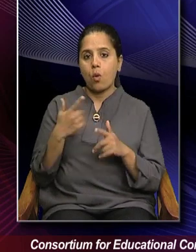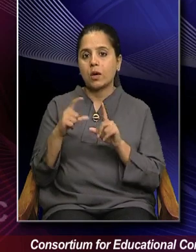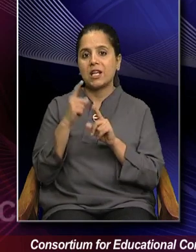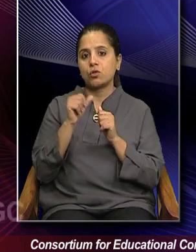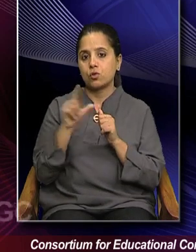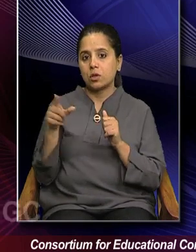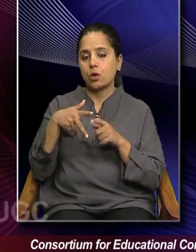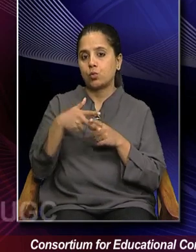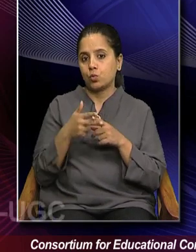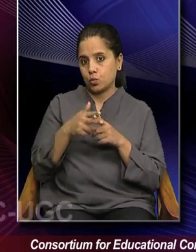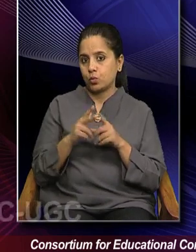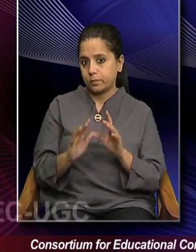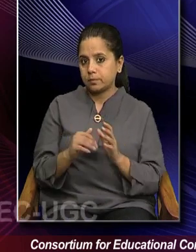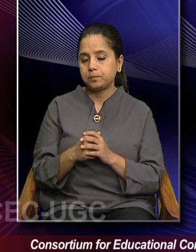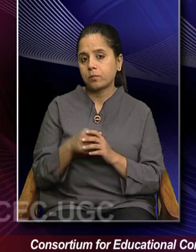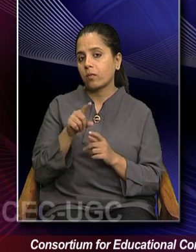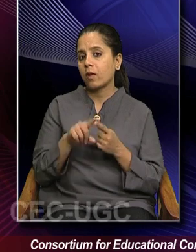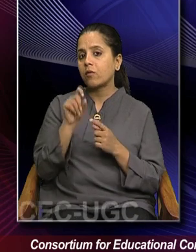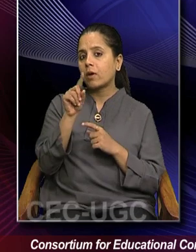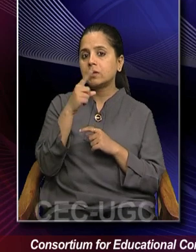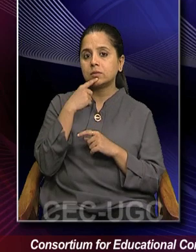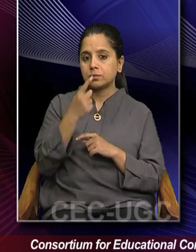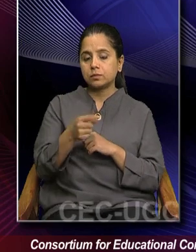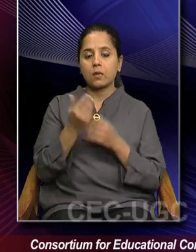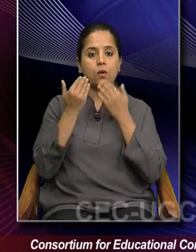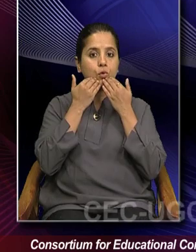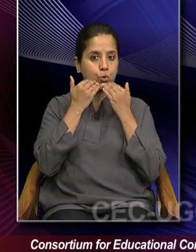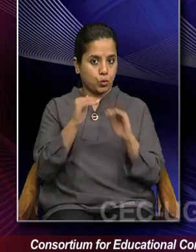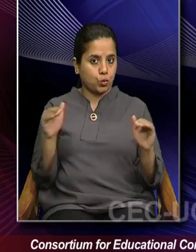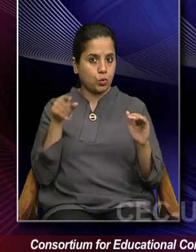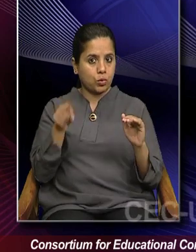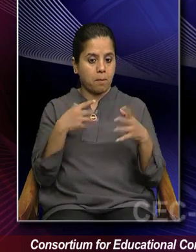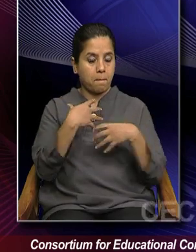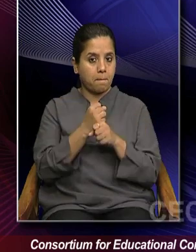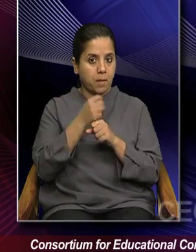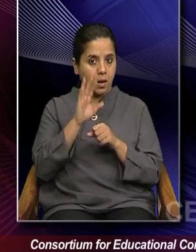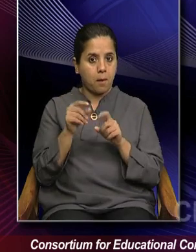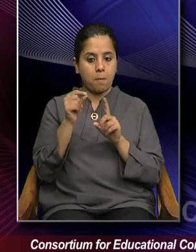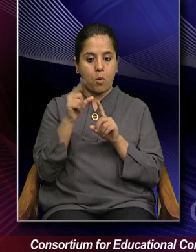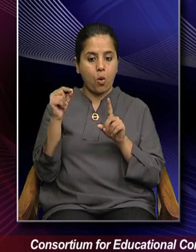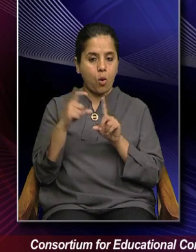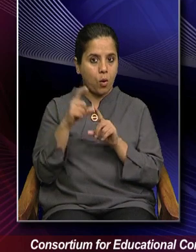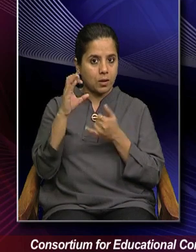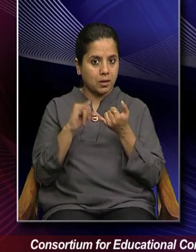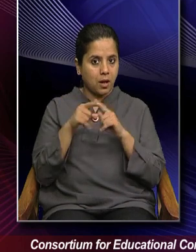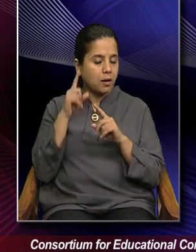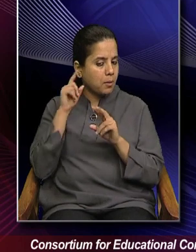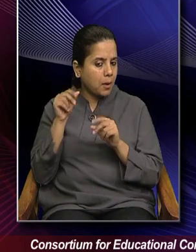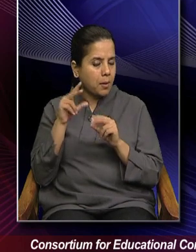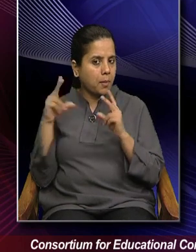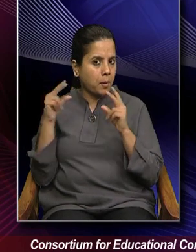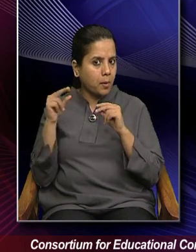digital tools. The first is students create podcast summarizing